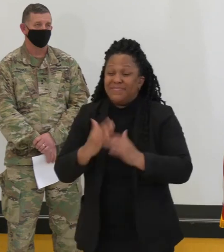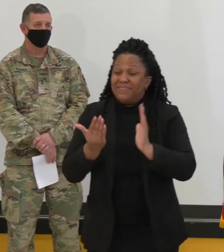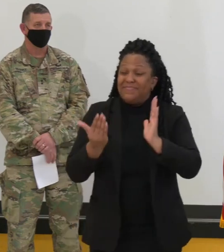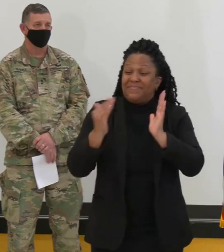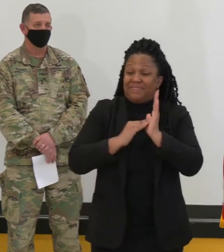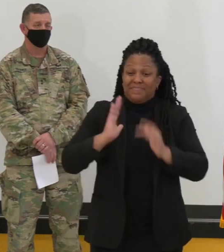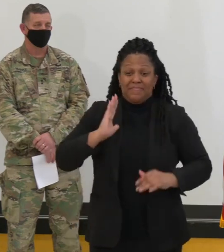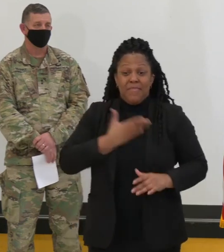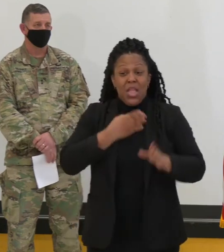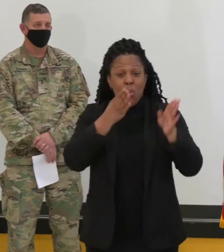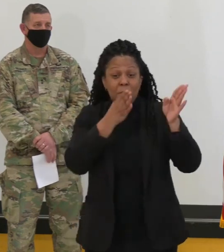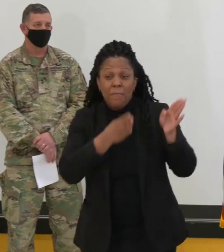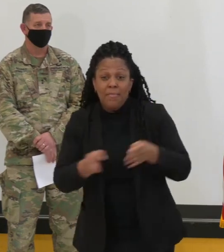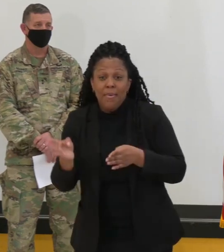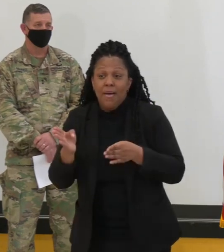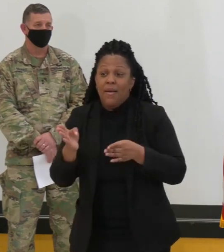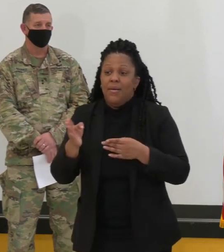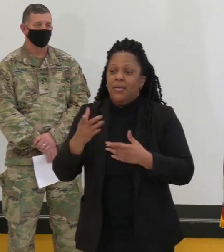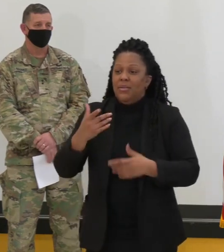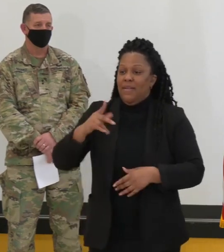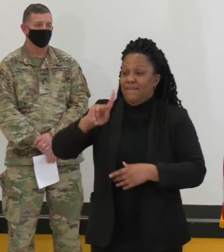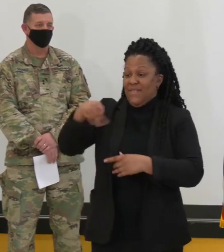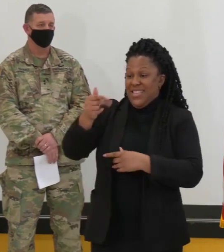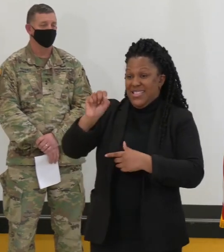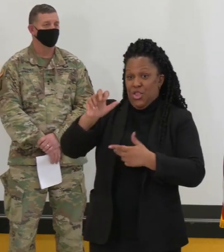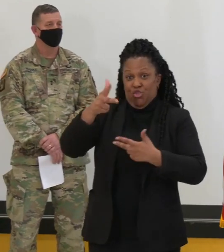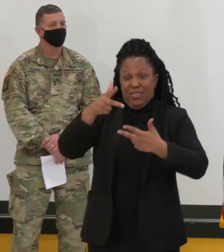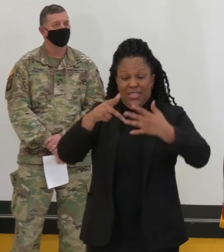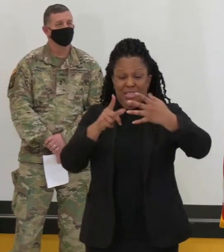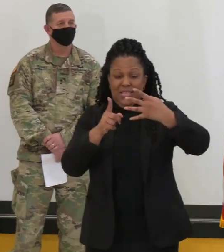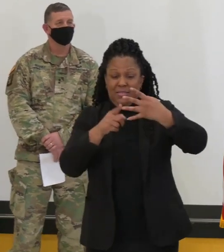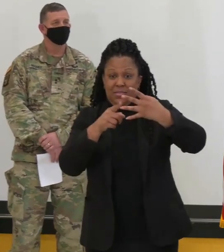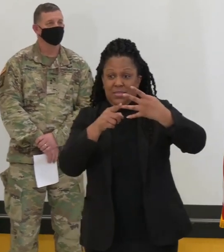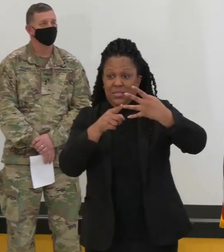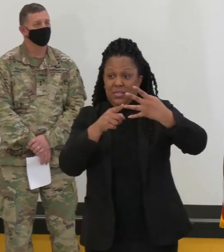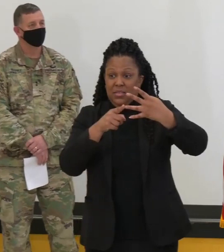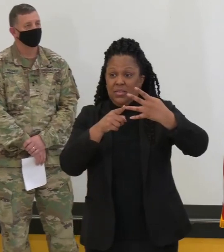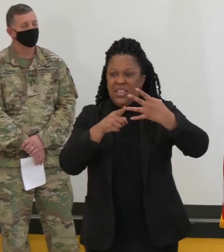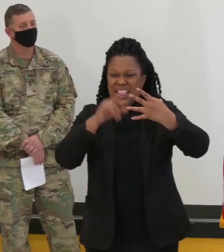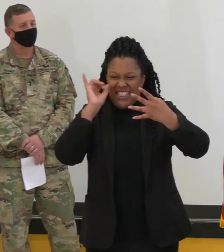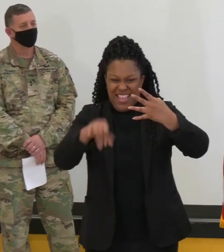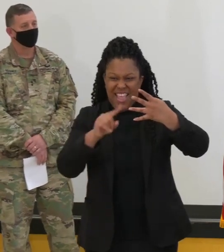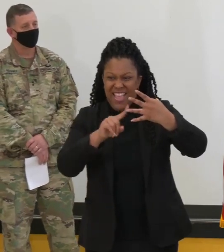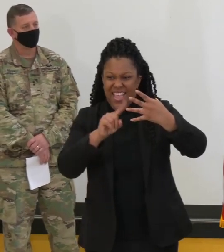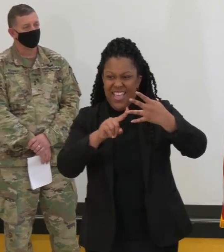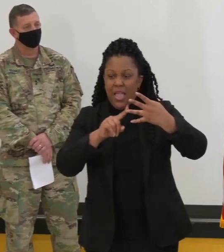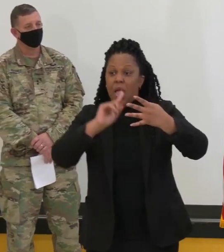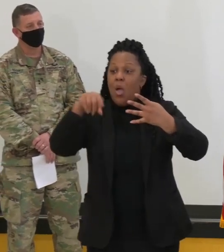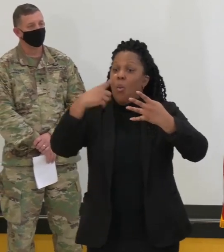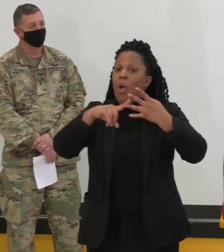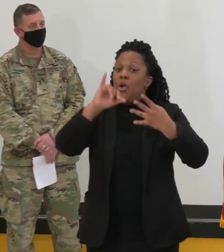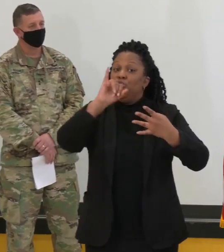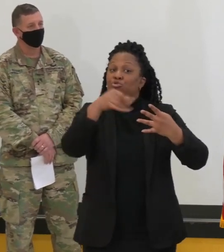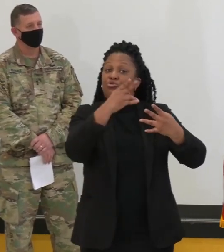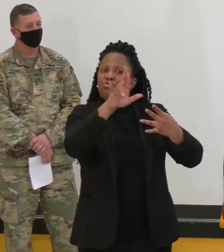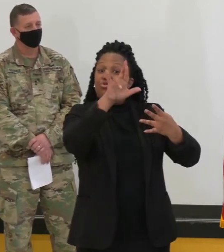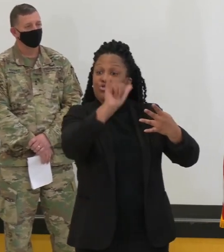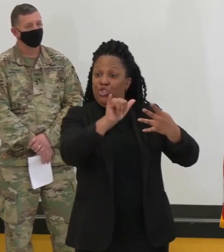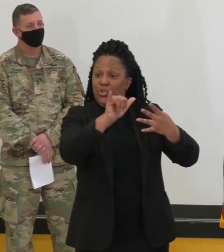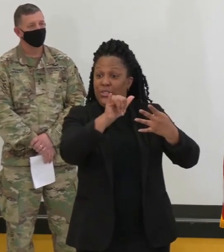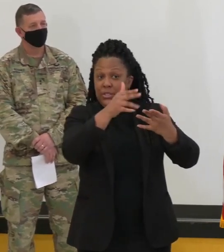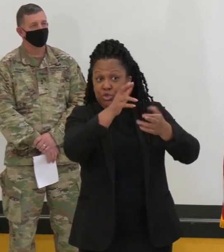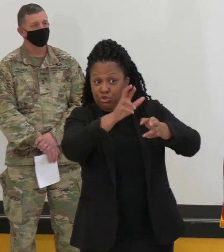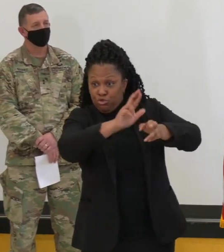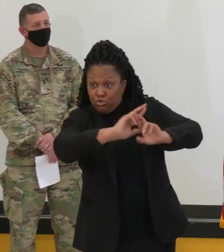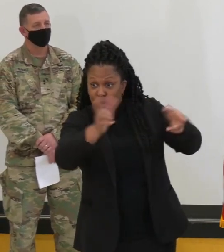Operation Safety Net plan about the time of closing arguments. And yesterday's incident in Brooklyn Center triggered the need to move